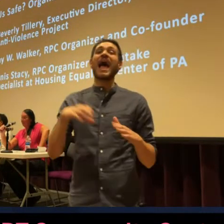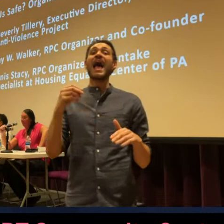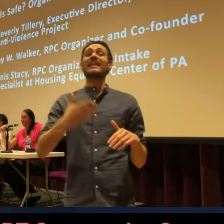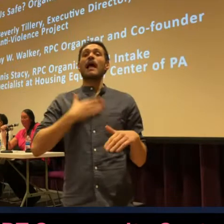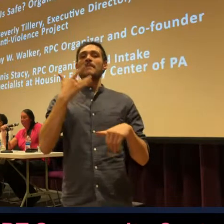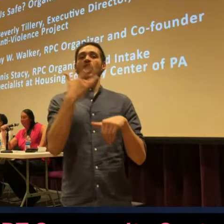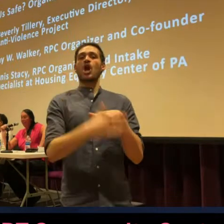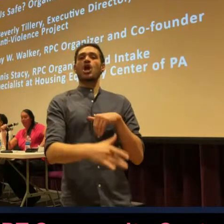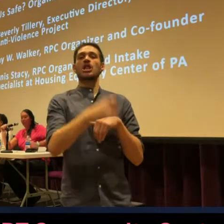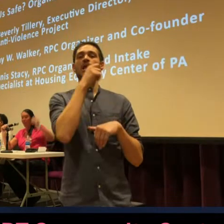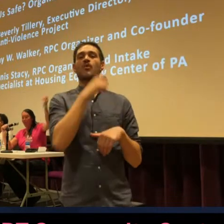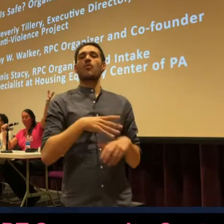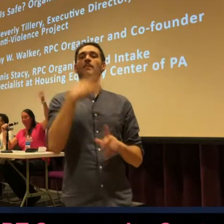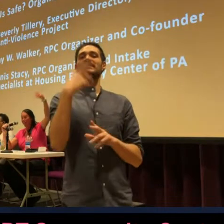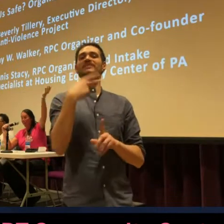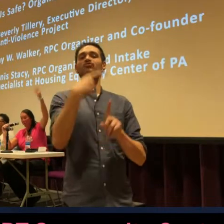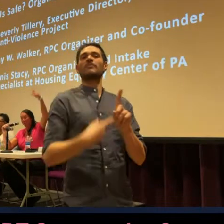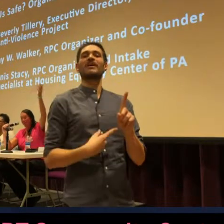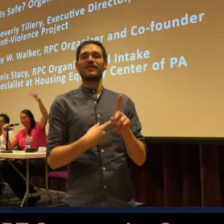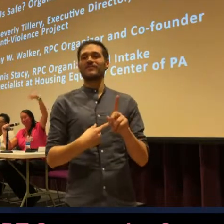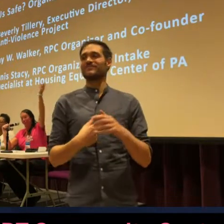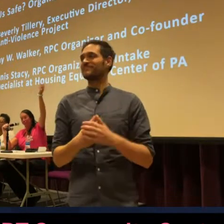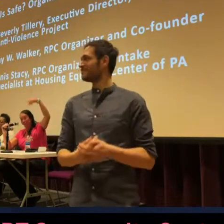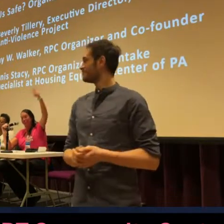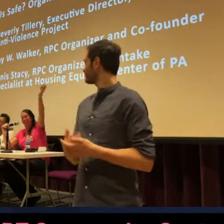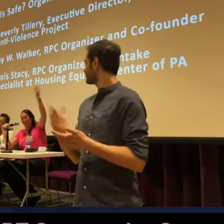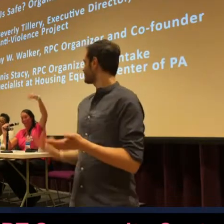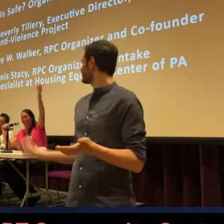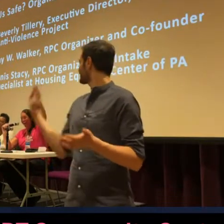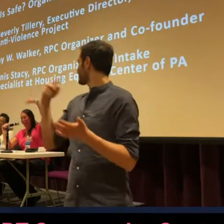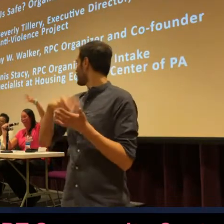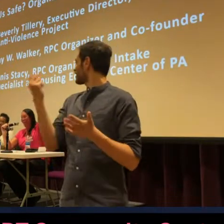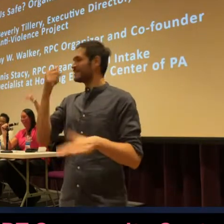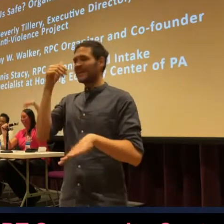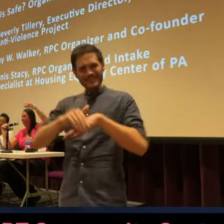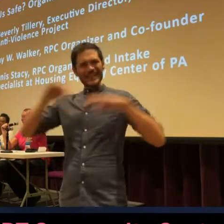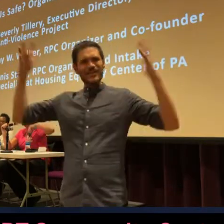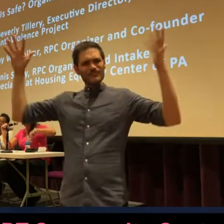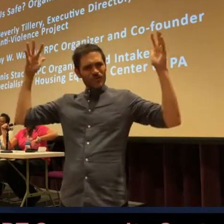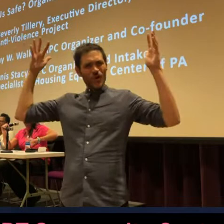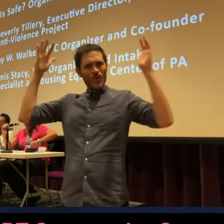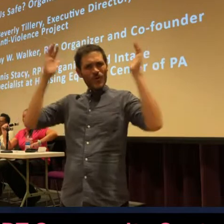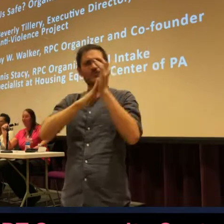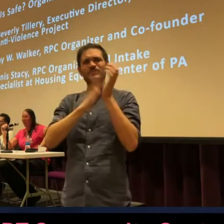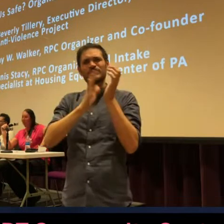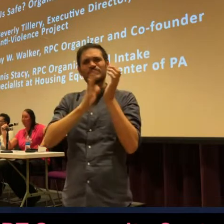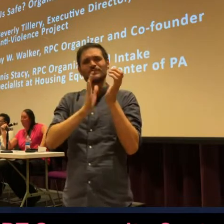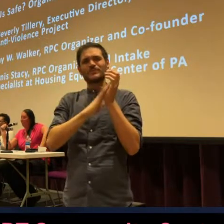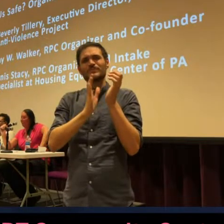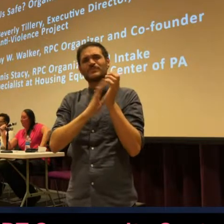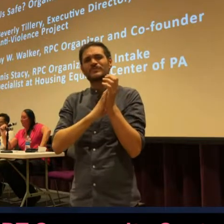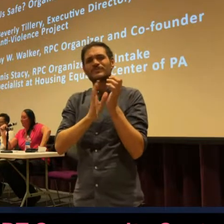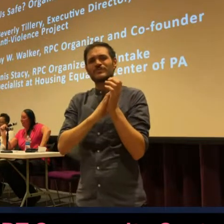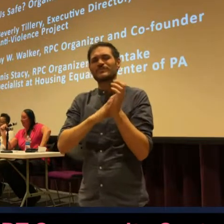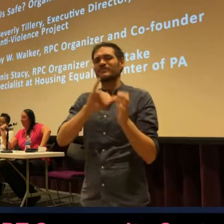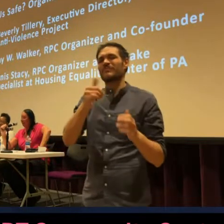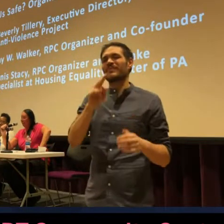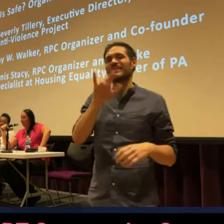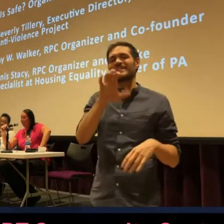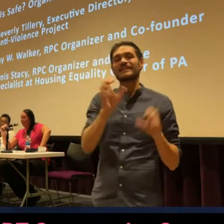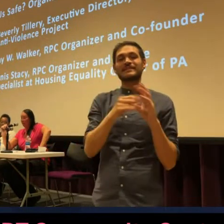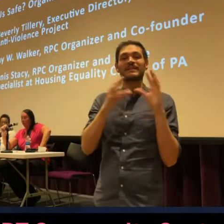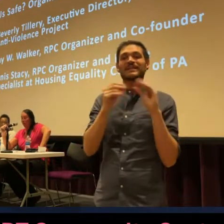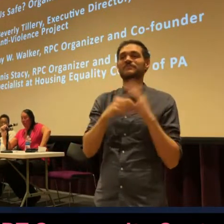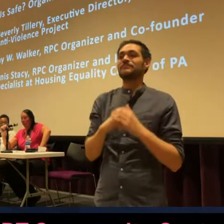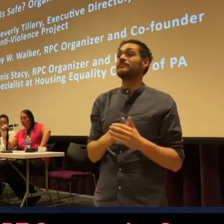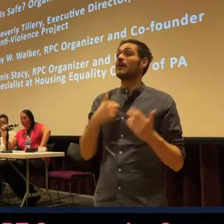Month. Thank you, everybody. Come on, get up. It's Saturday night. Come on. Right? So I want to thank